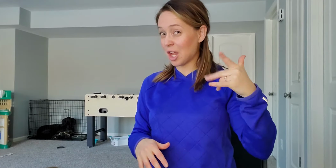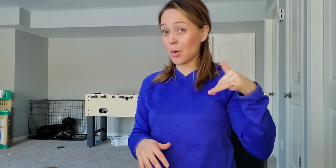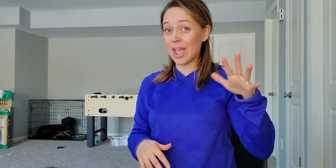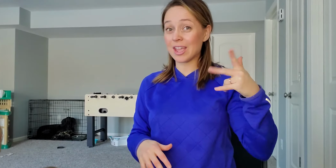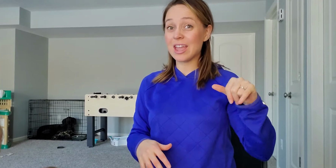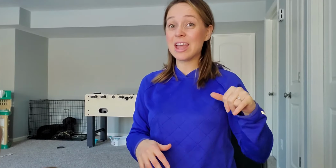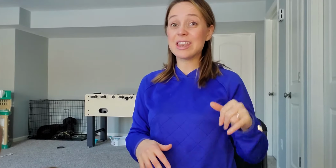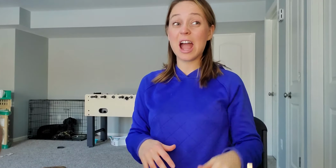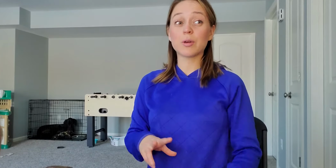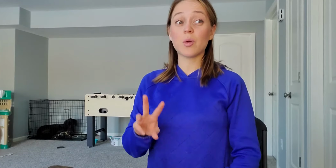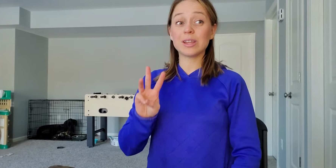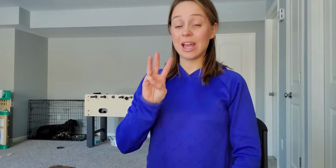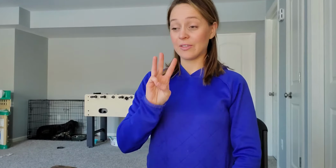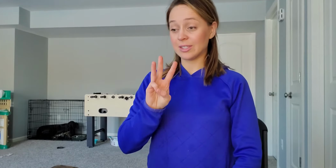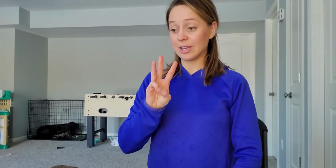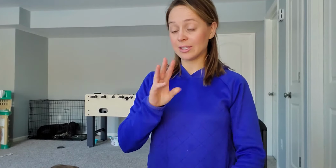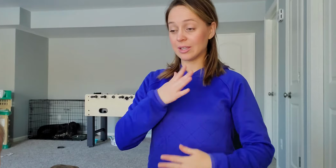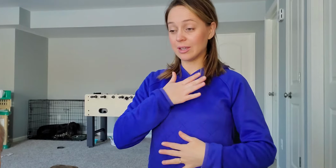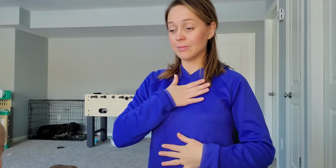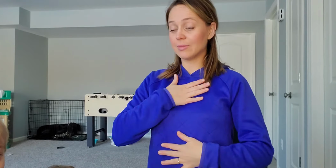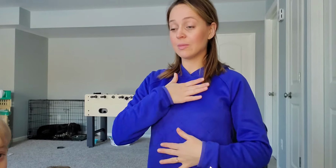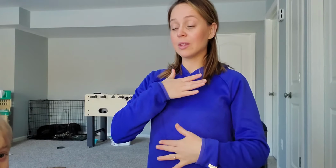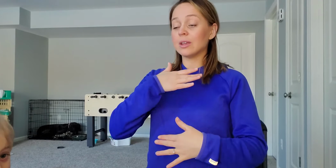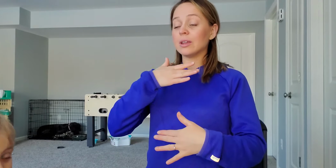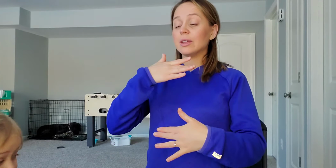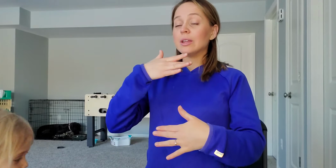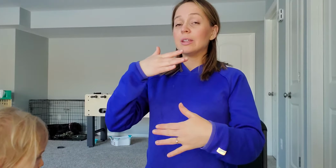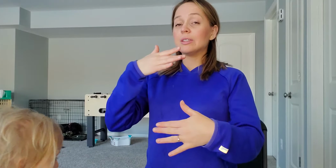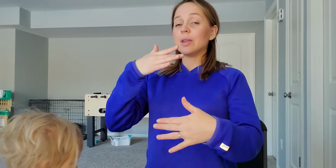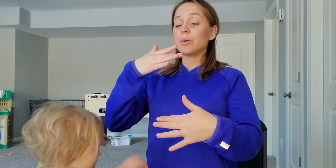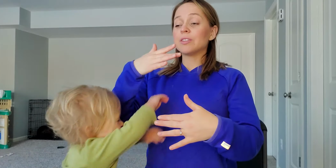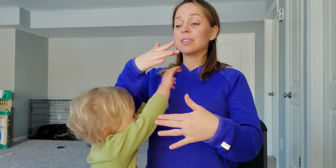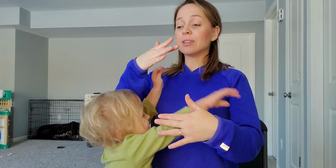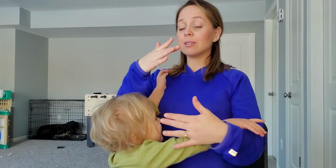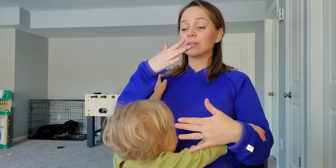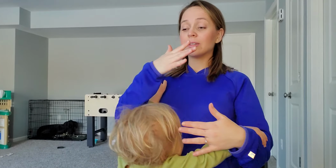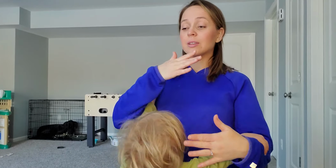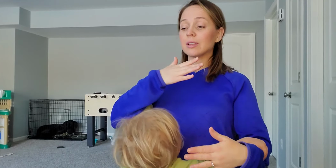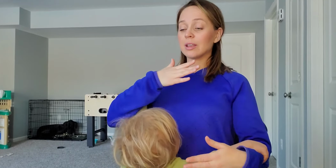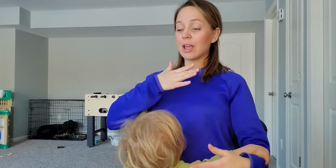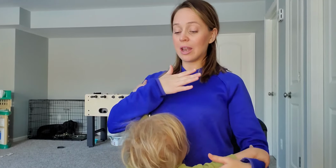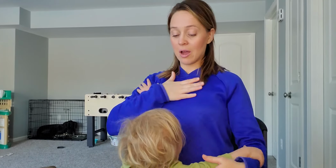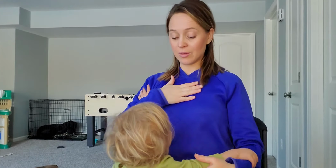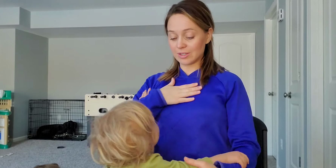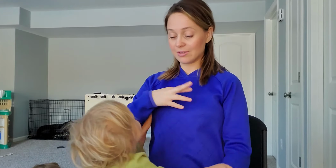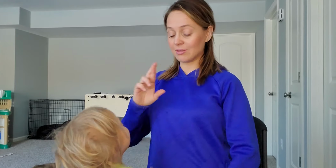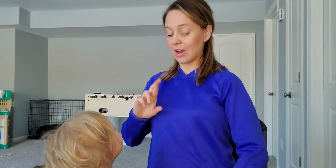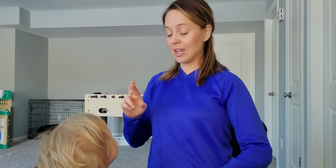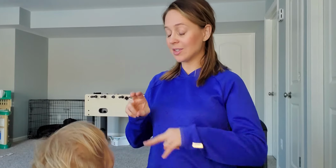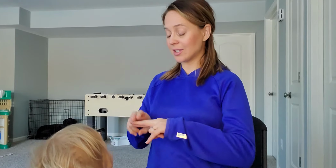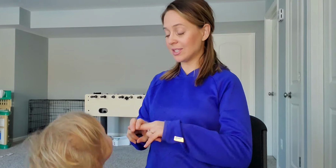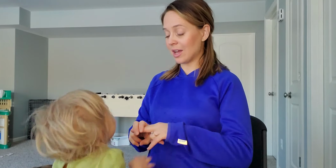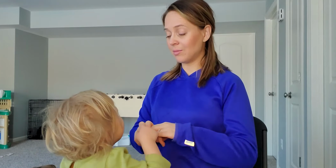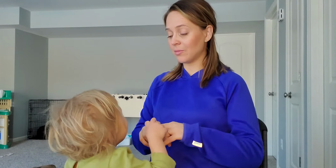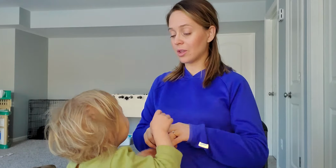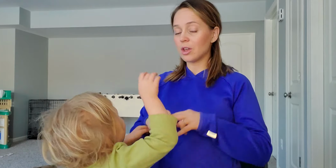Okay. Now we're going to have 6 deep breaths in. Yeah, and no, out. Ready? So sit down. Sit down.